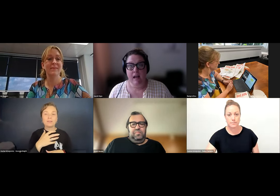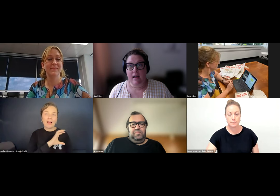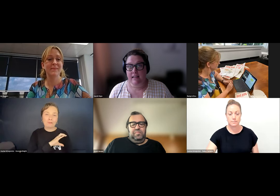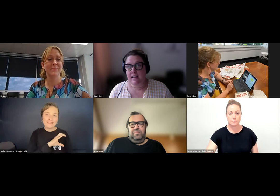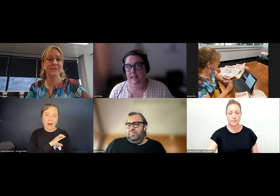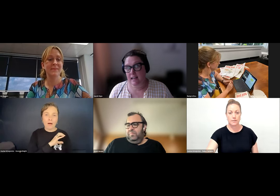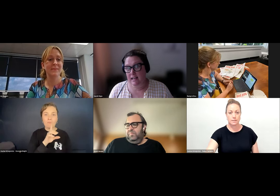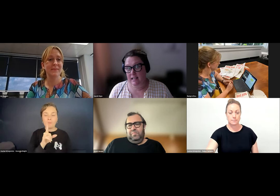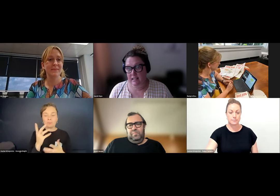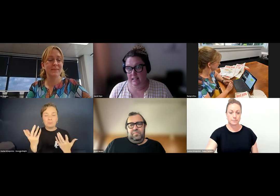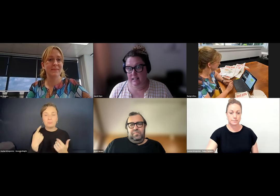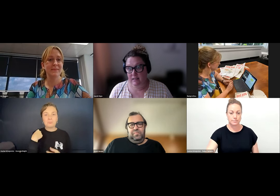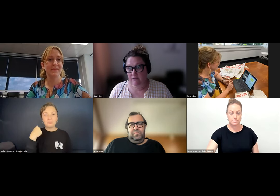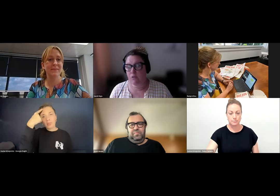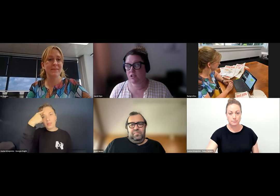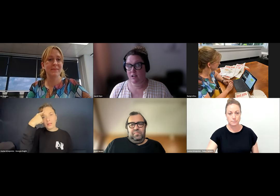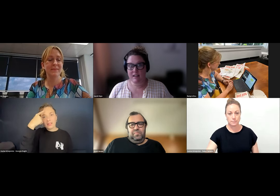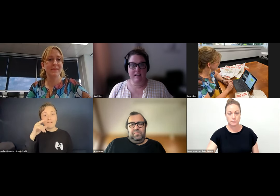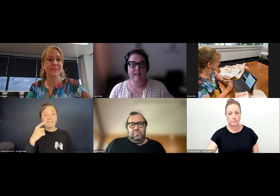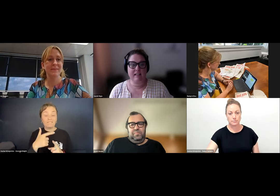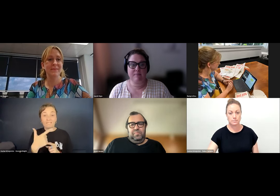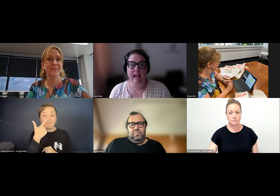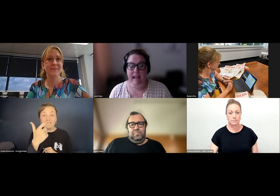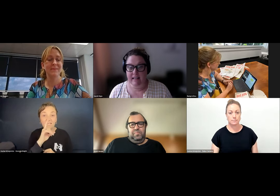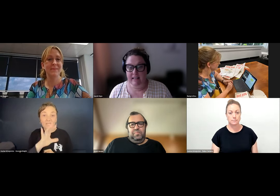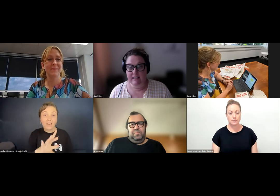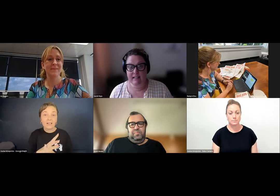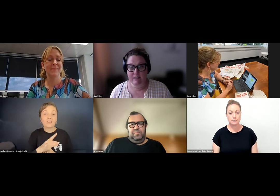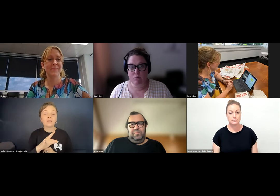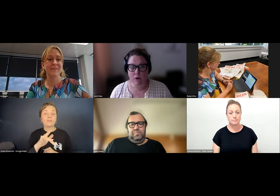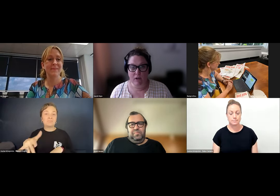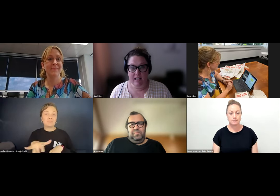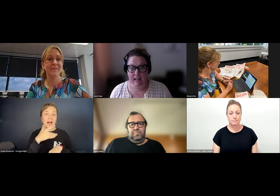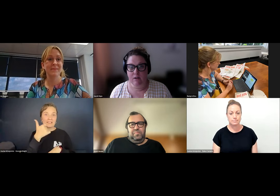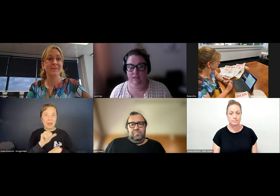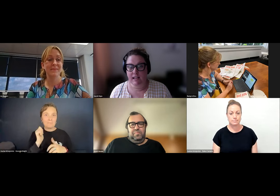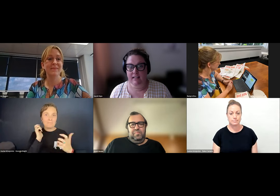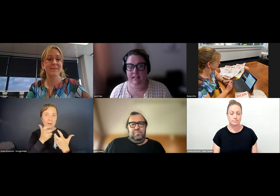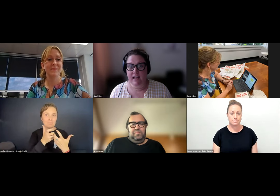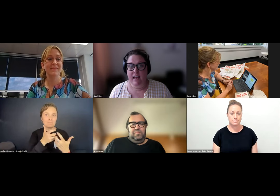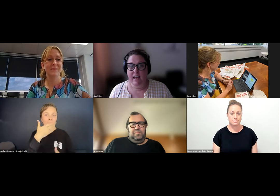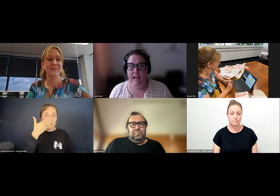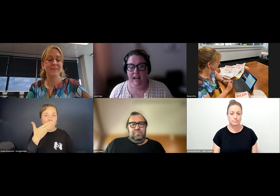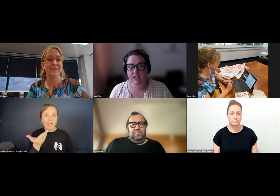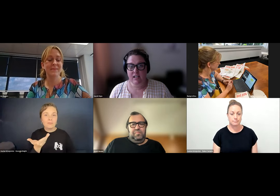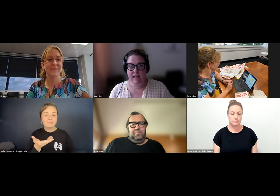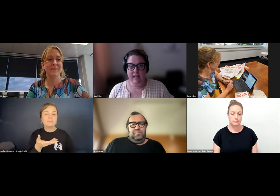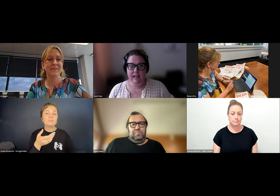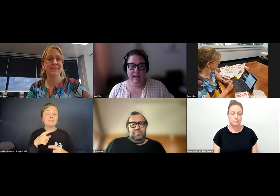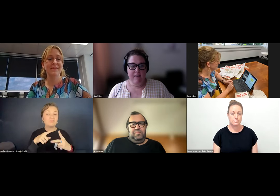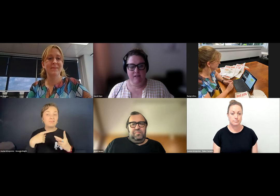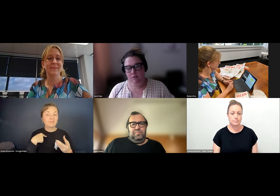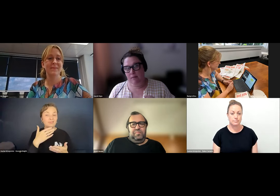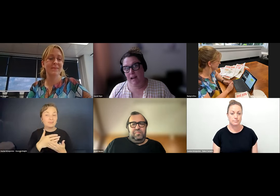I think that it's just fortunate that this play does still work in that context. And actually